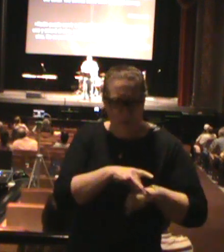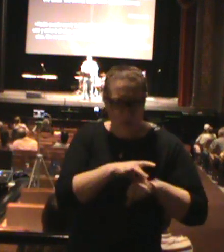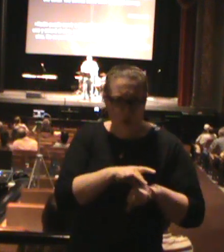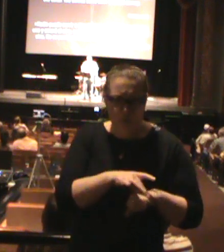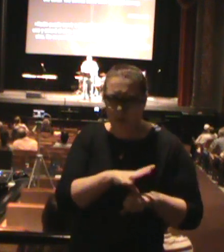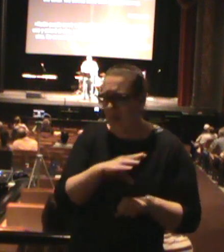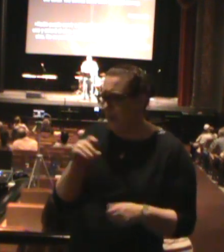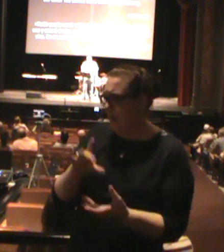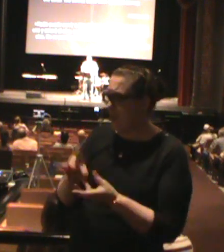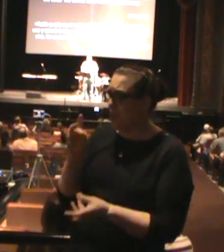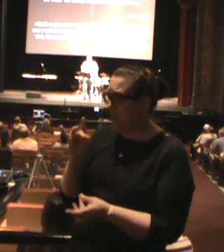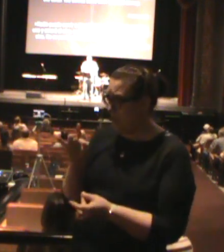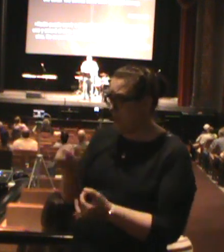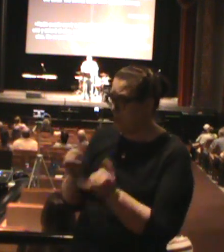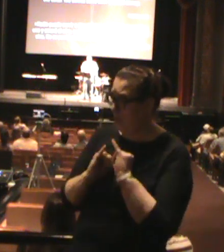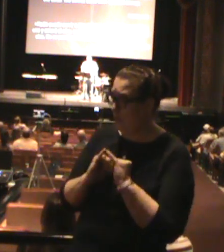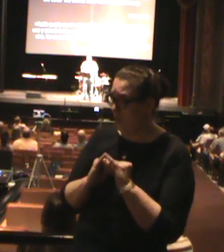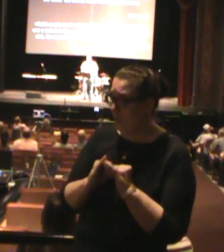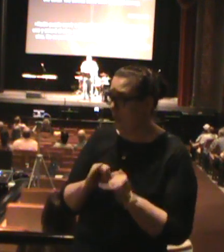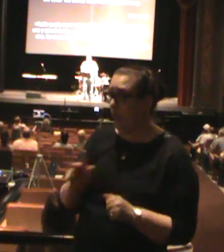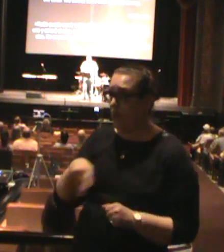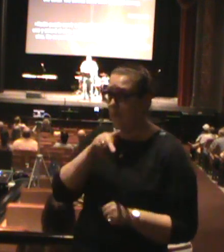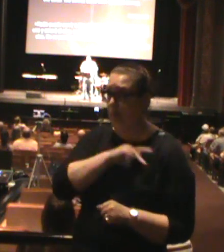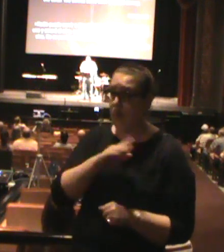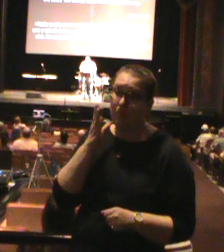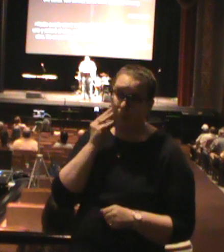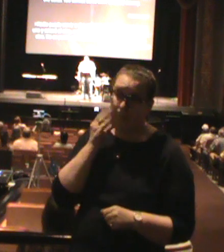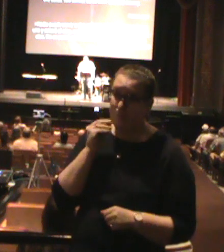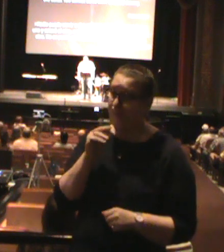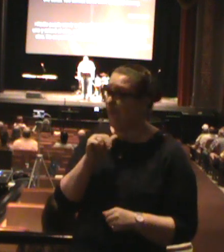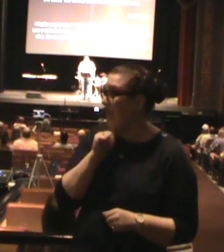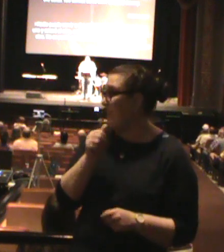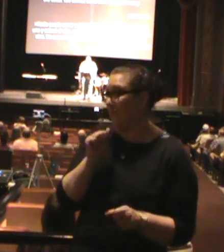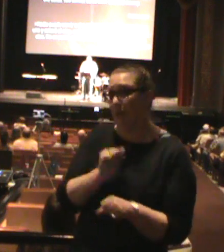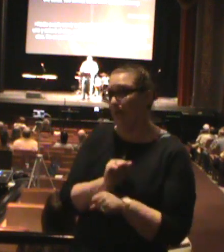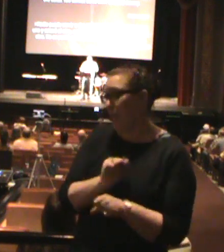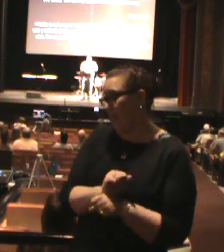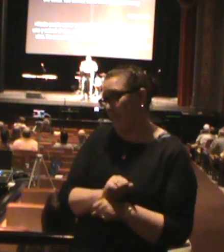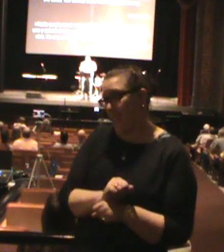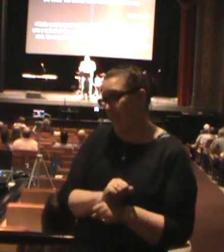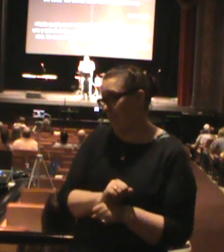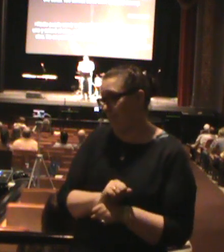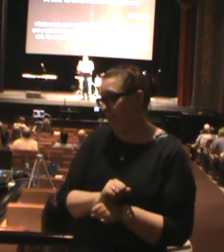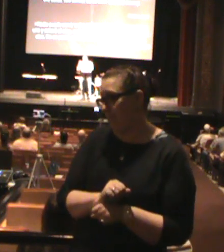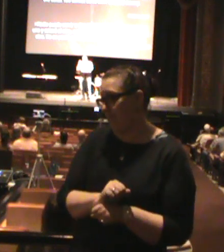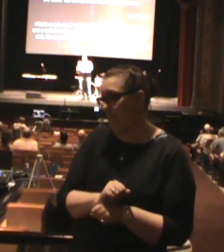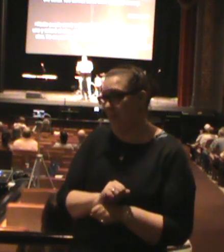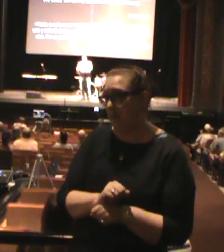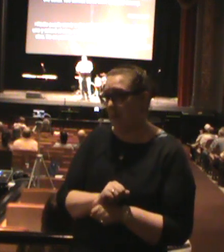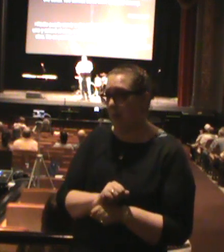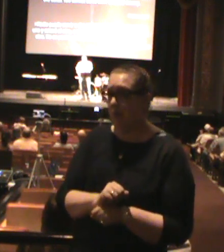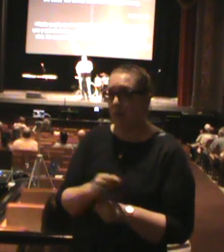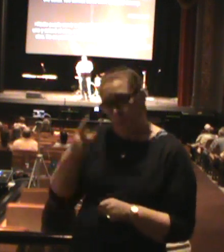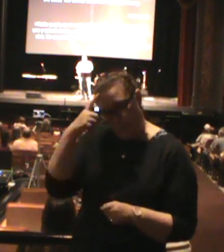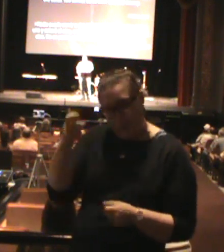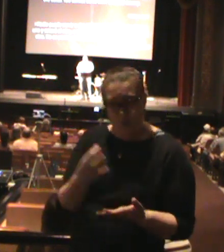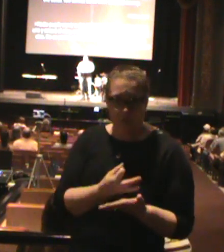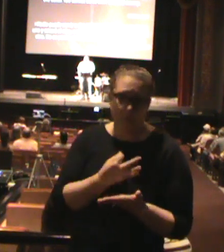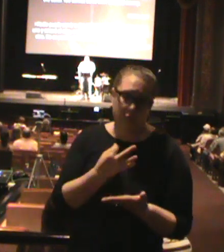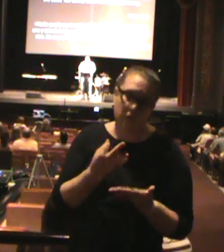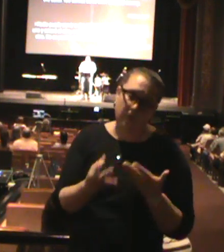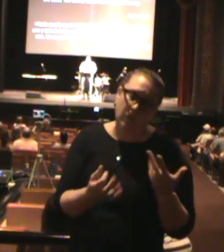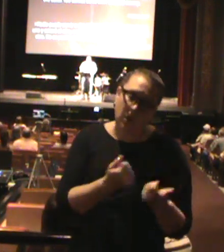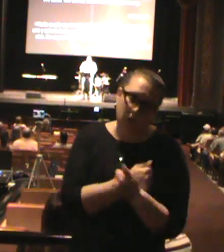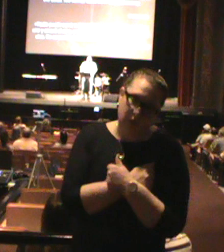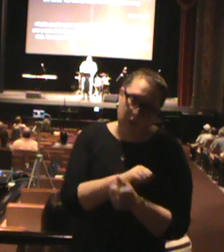personal experience, I can tell you that that doesn't work. It doesn't work. As you fall in love with one, you'll begin